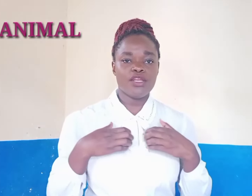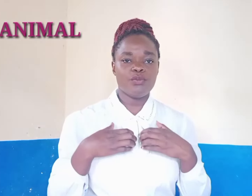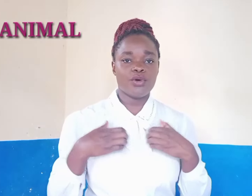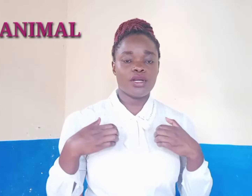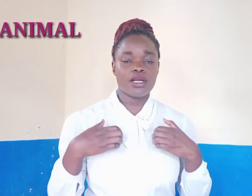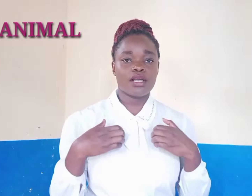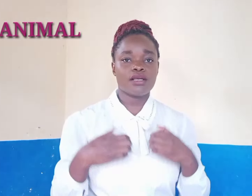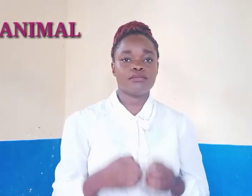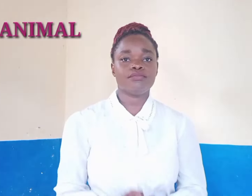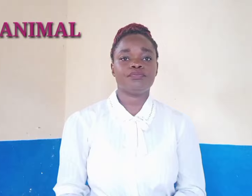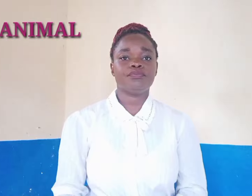animal.